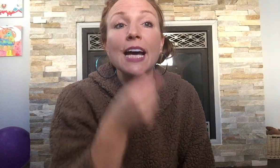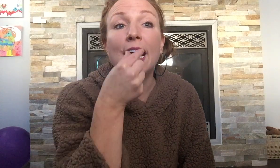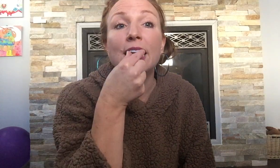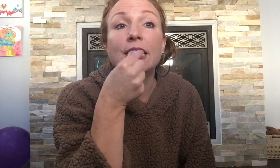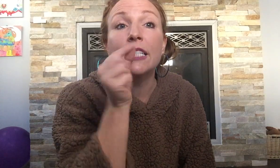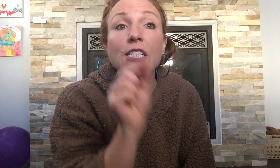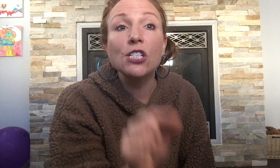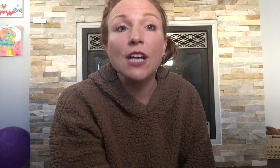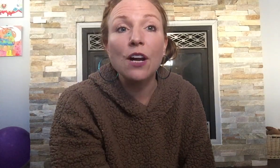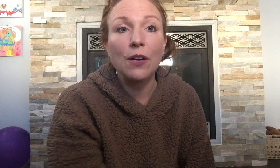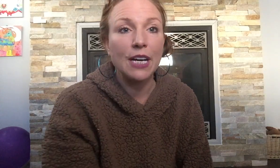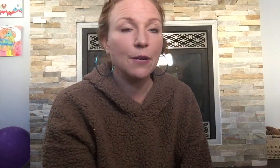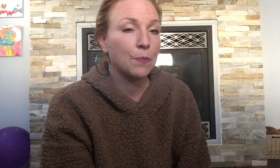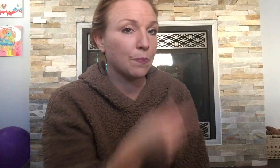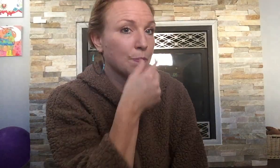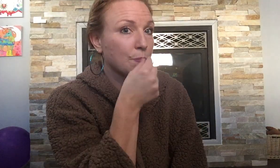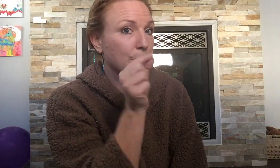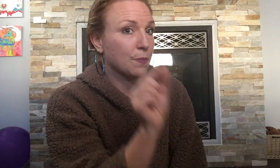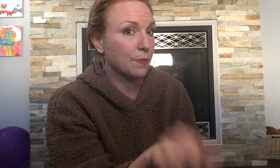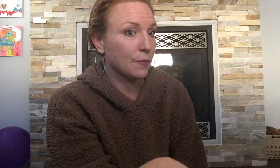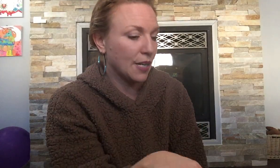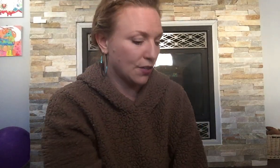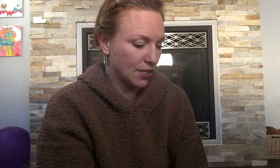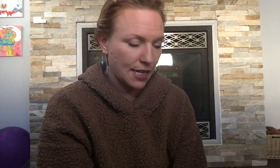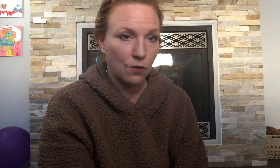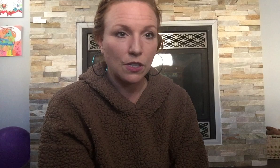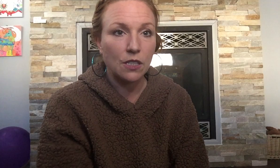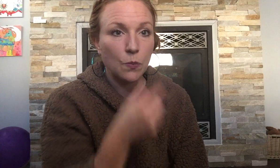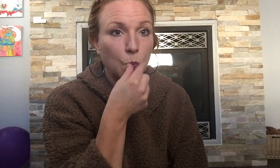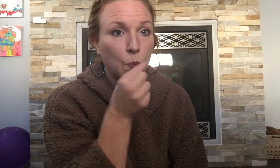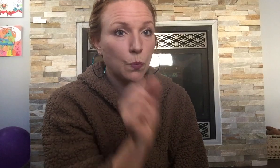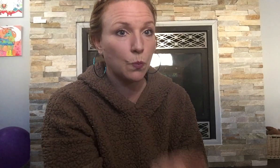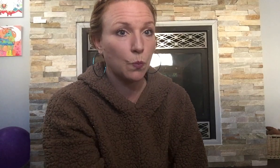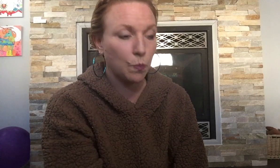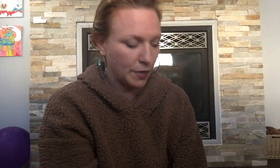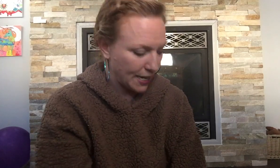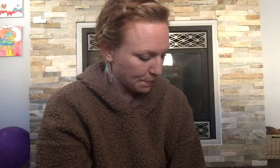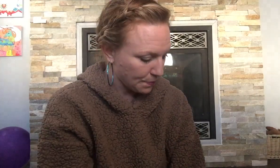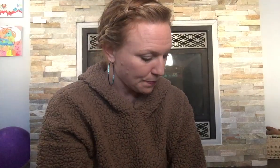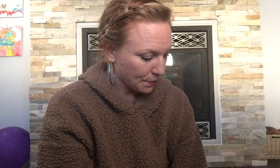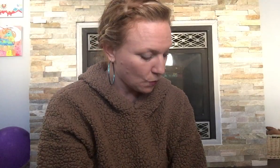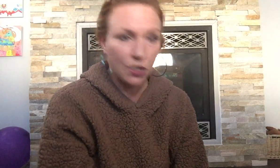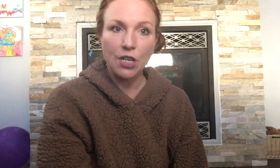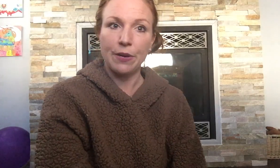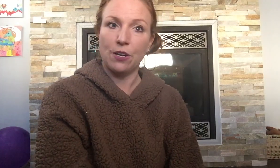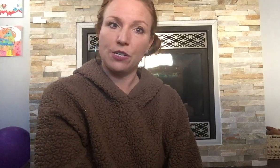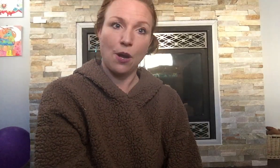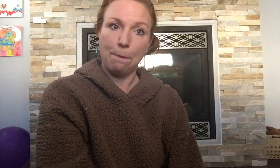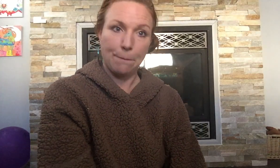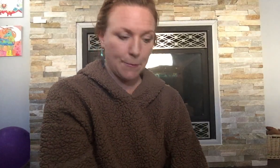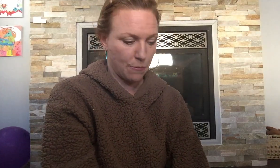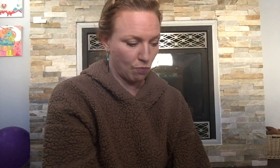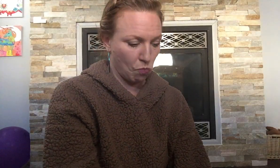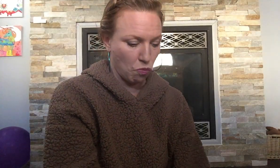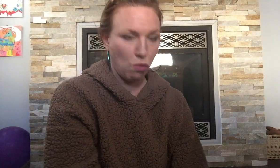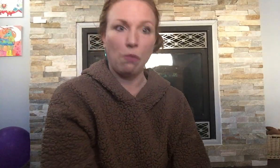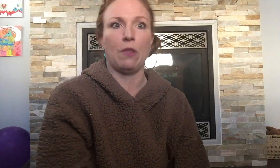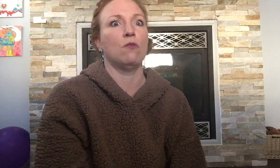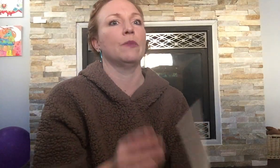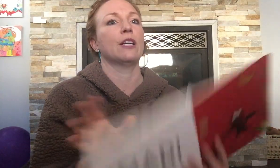a cherry, like you're taking out the little pit, with a cherry on top. My